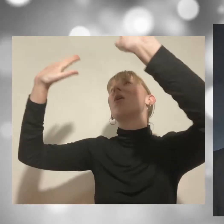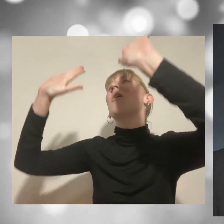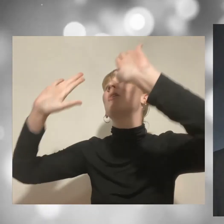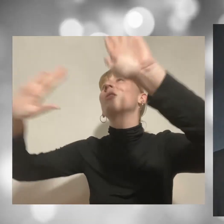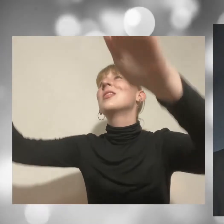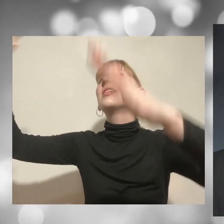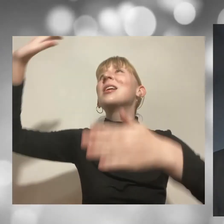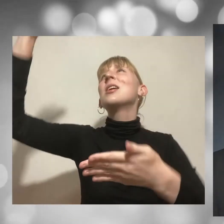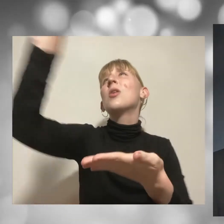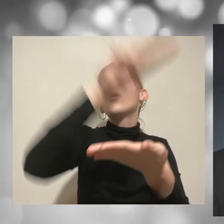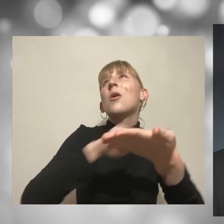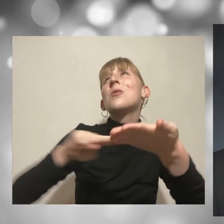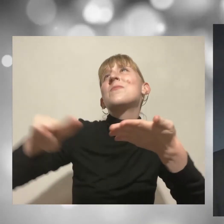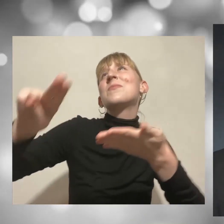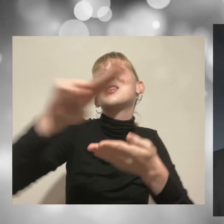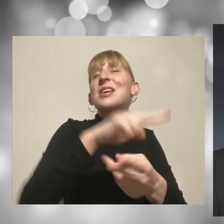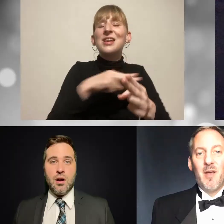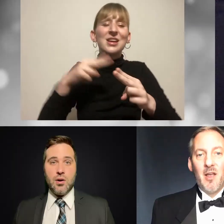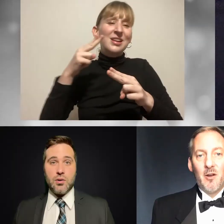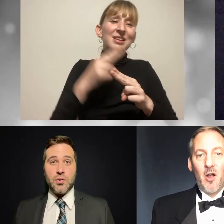holy name.